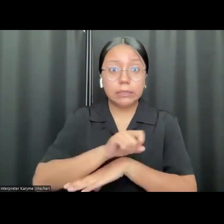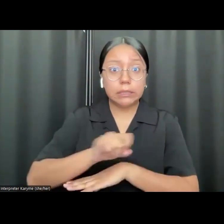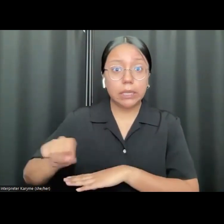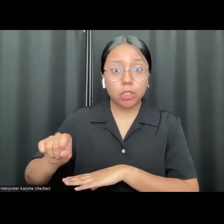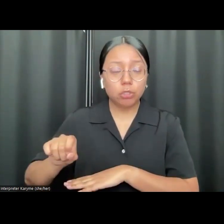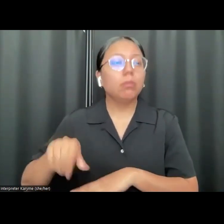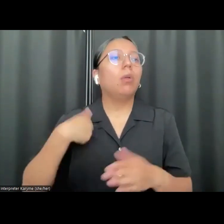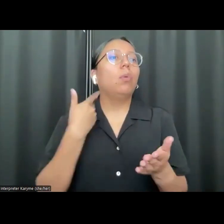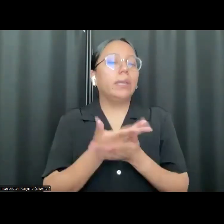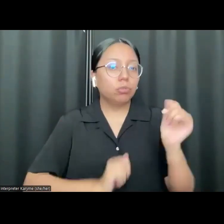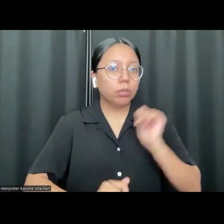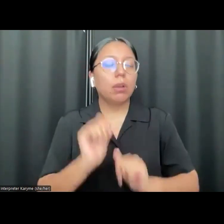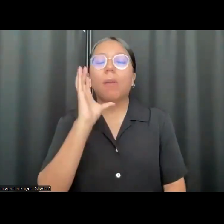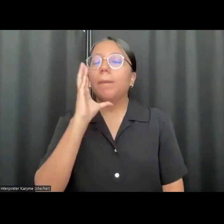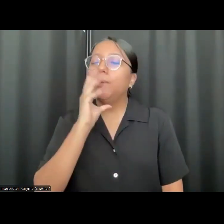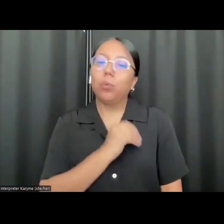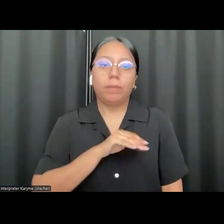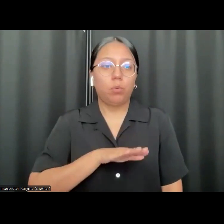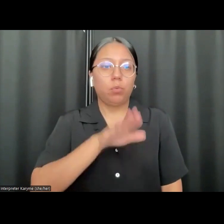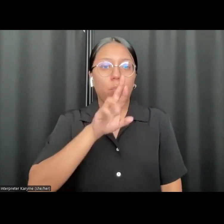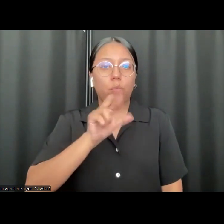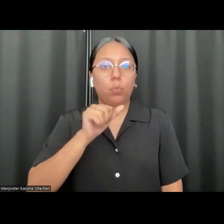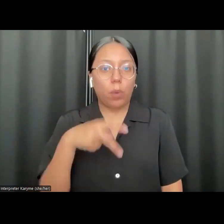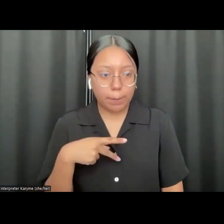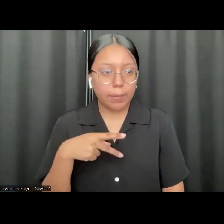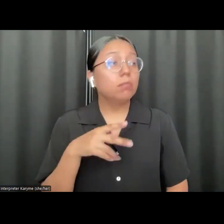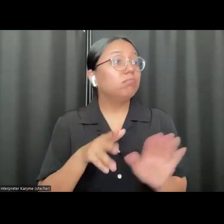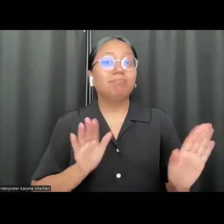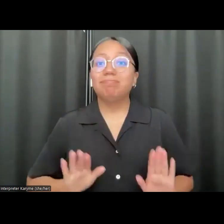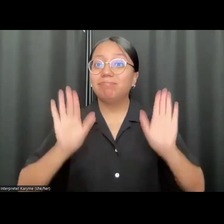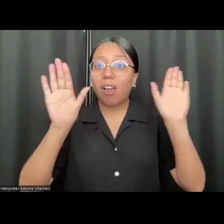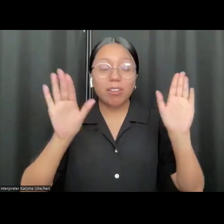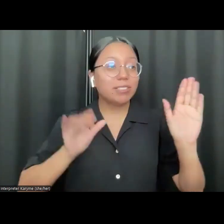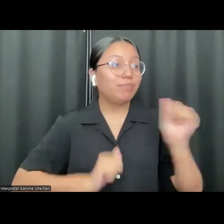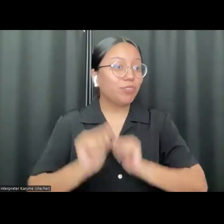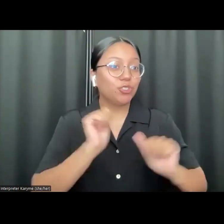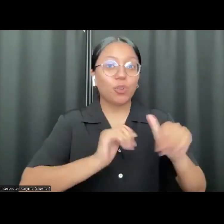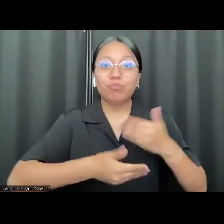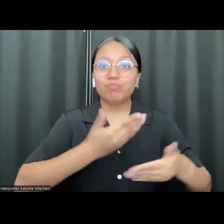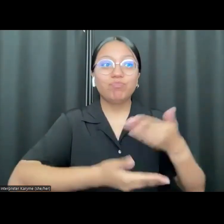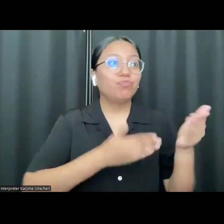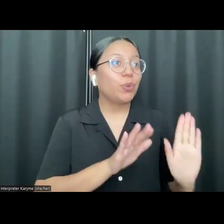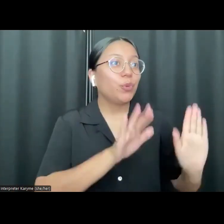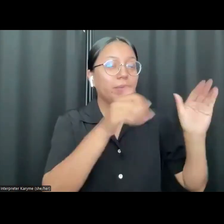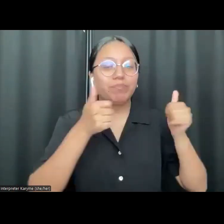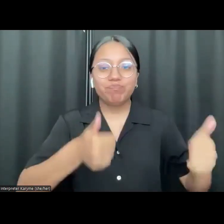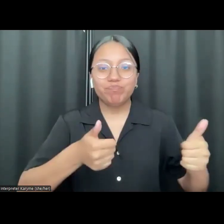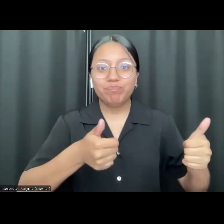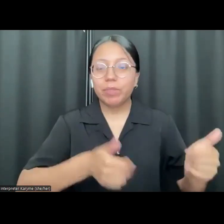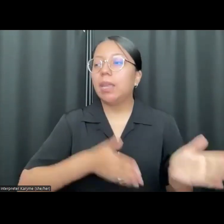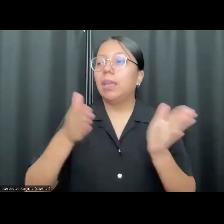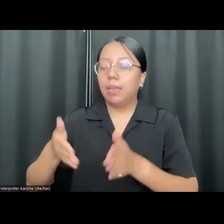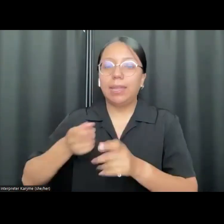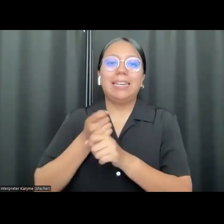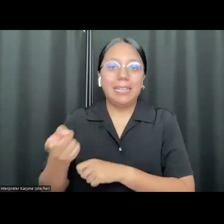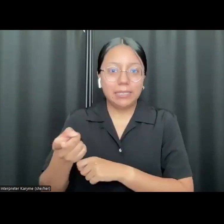beautiful ramp. And I was like, this is awesome. We do the show, it's great. And then the next year, we are using the same venue and I don't call to